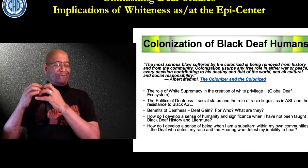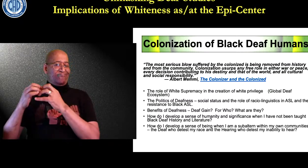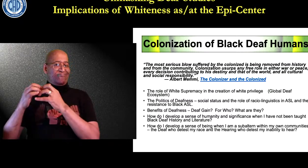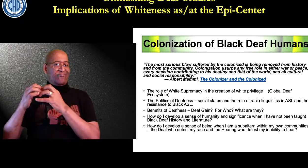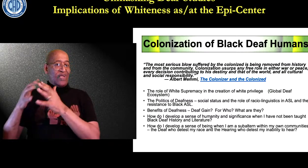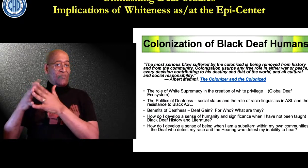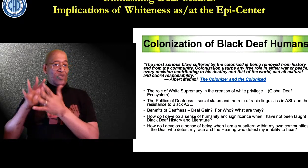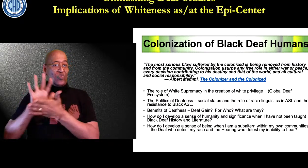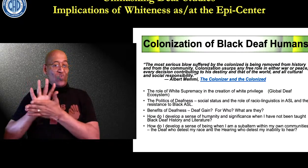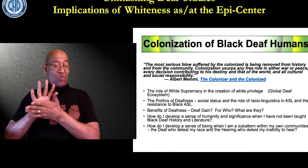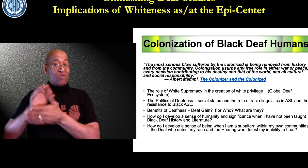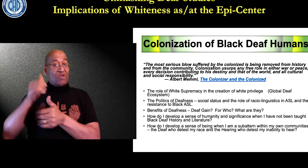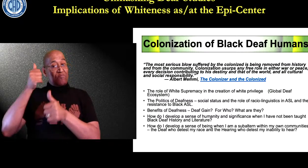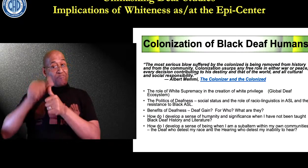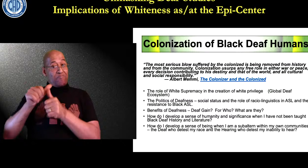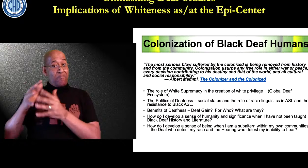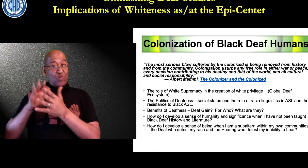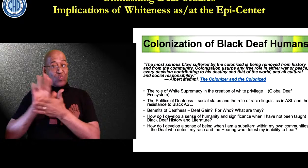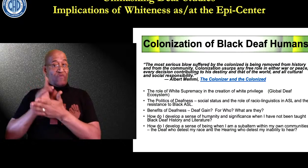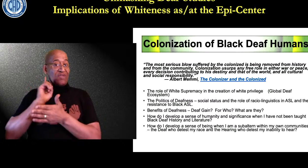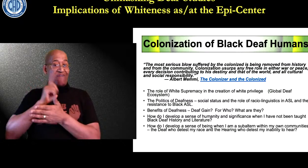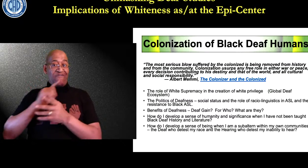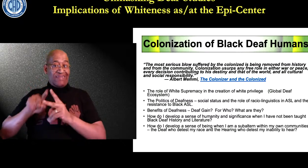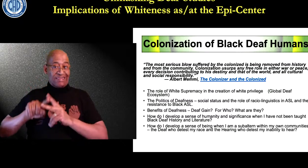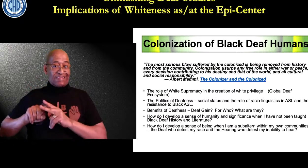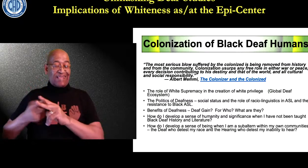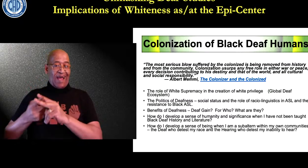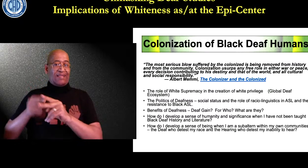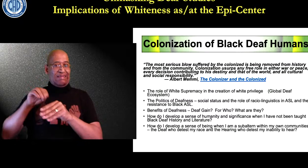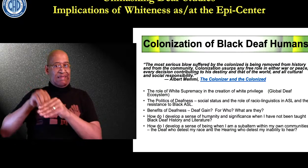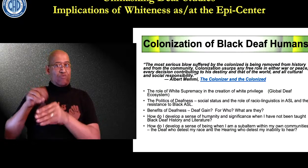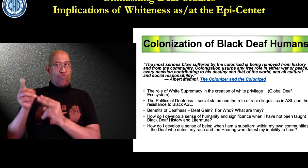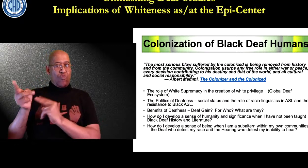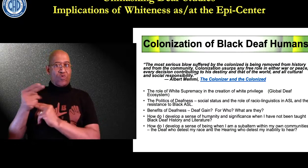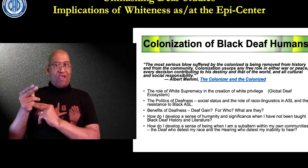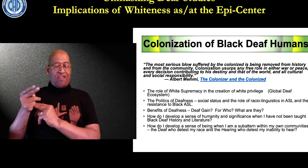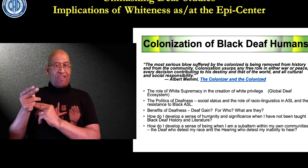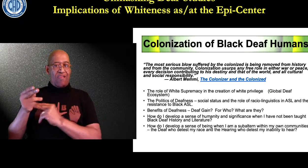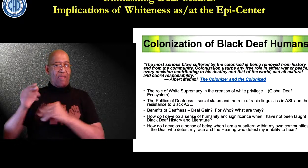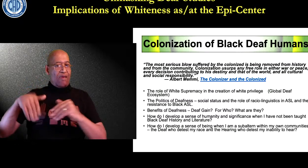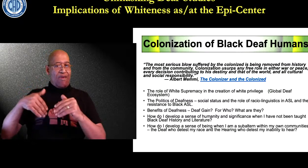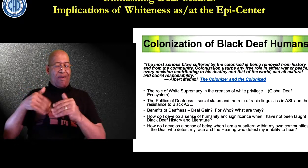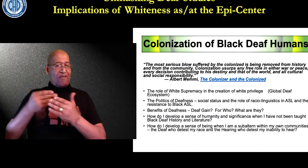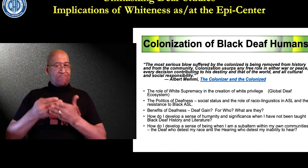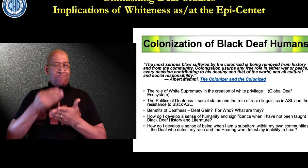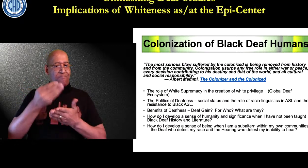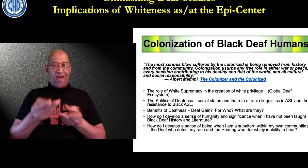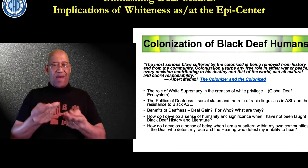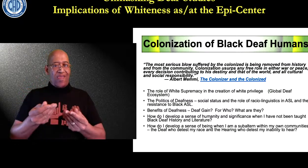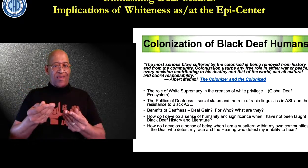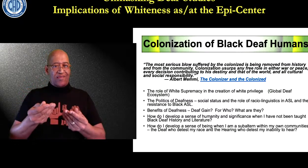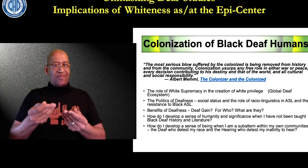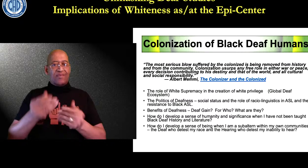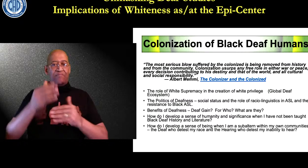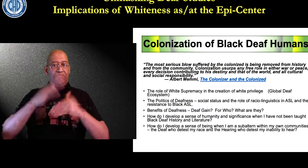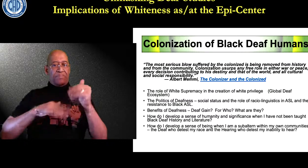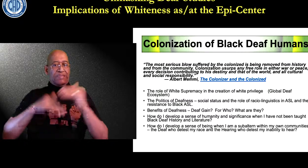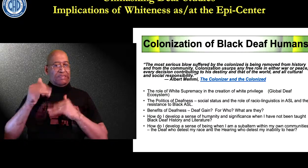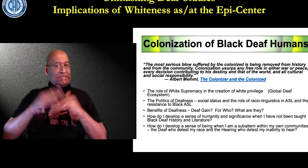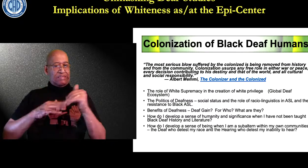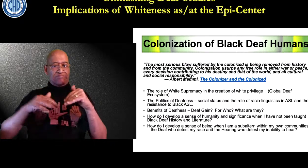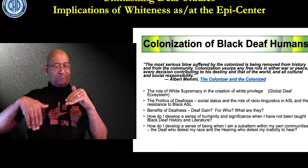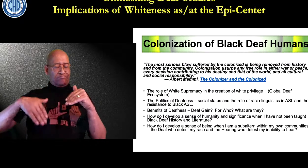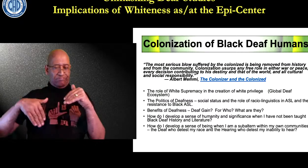So they sold it to the slaves, and then they set up the school for the deaf. Remember, that